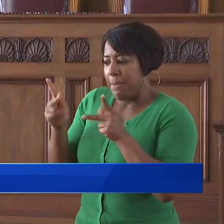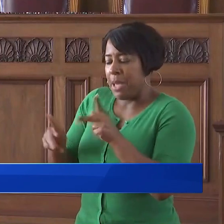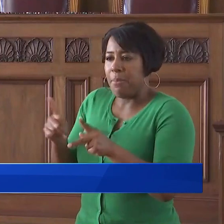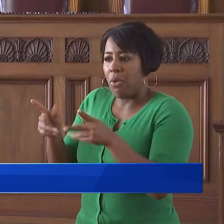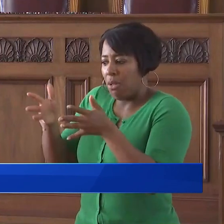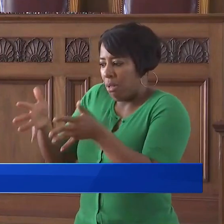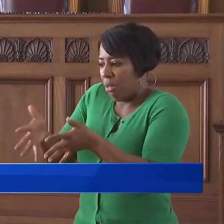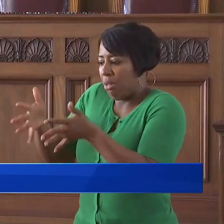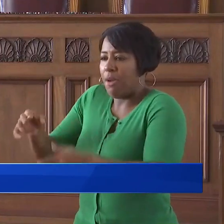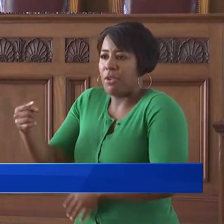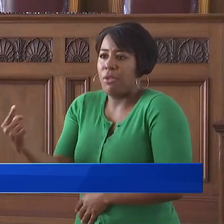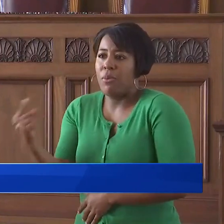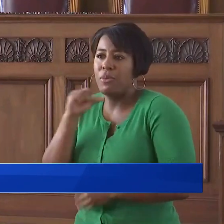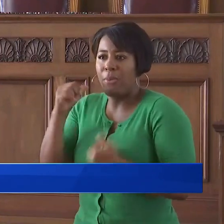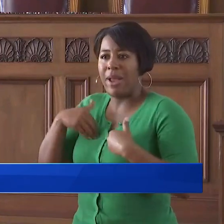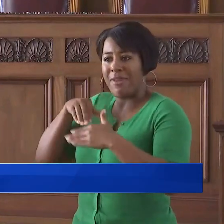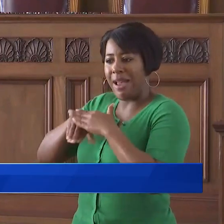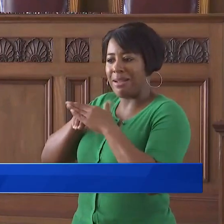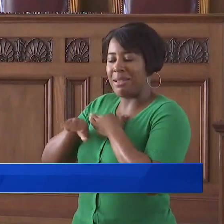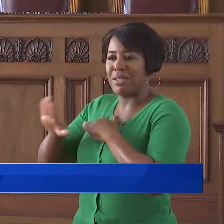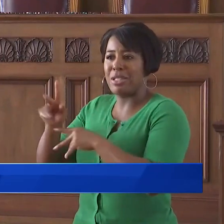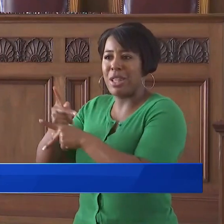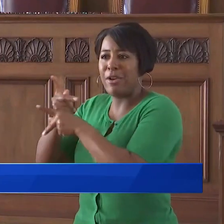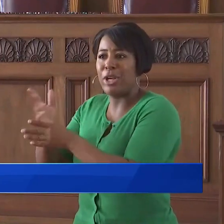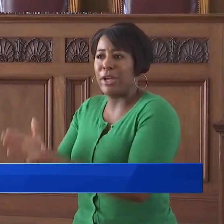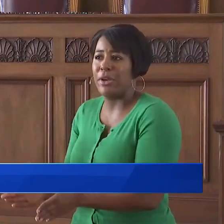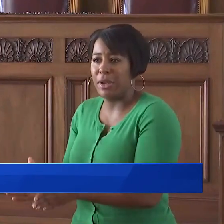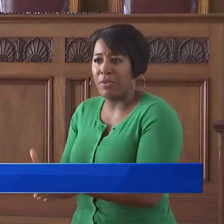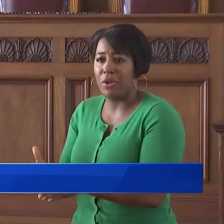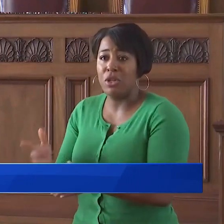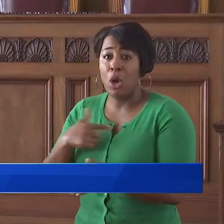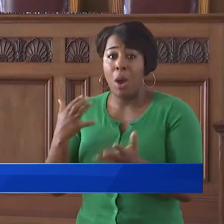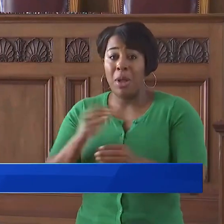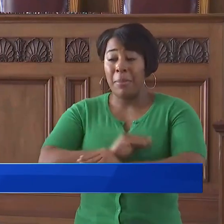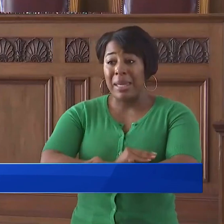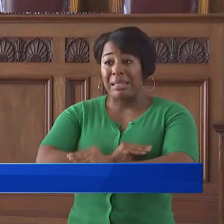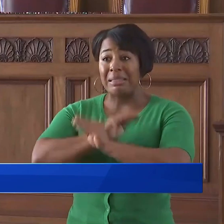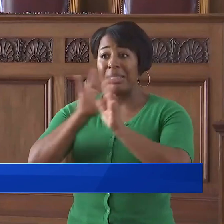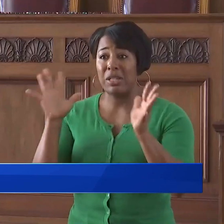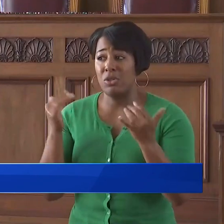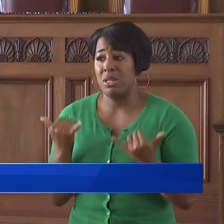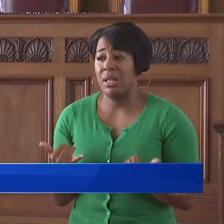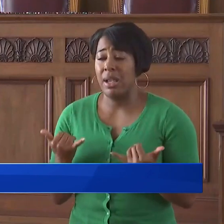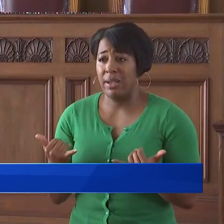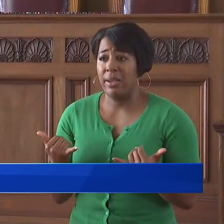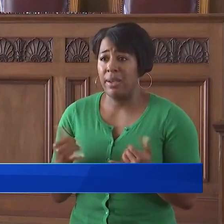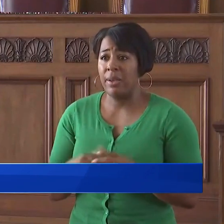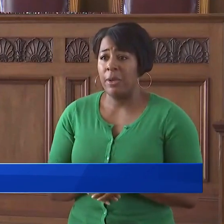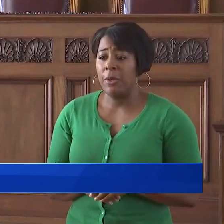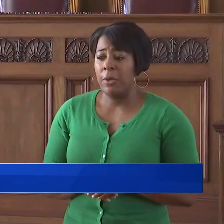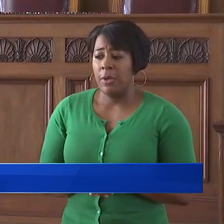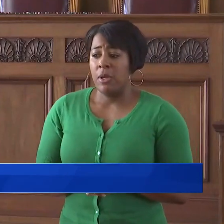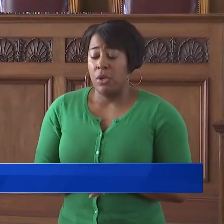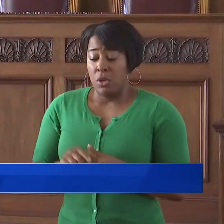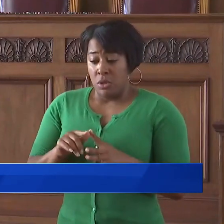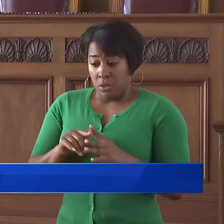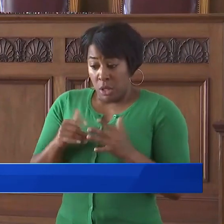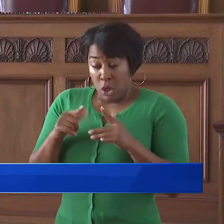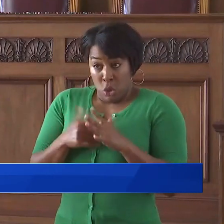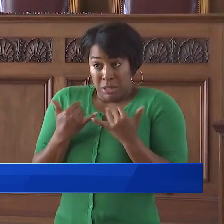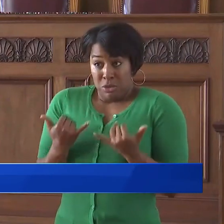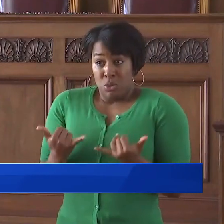access to a caregiver. So I want to be crystal clear today. As of today, each